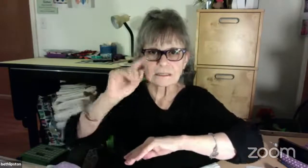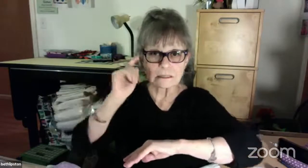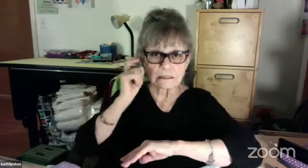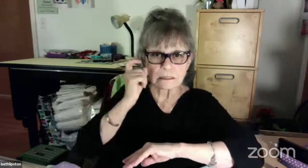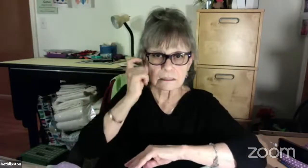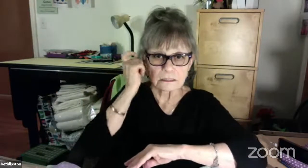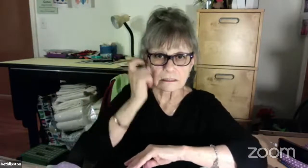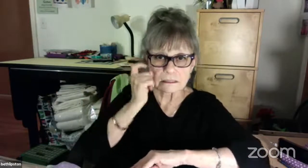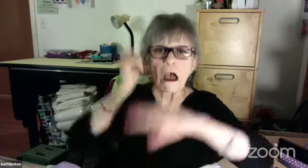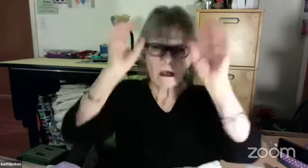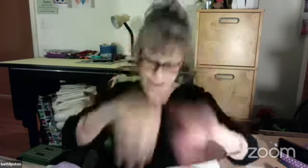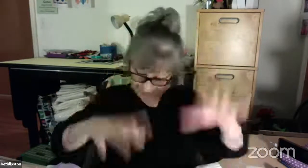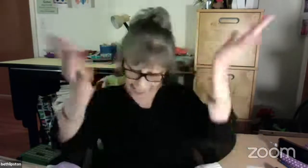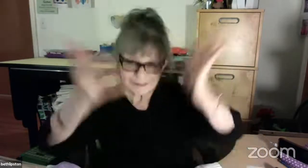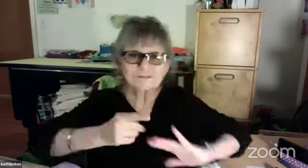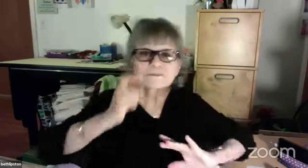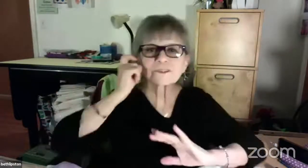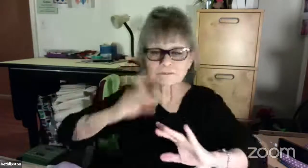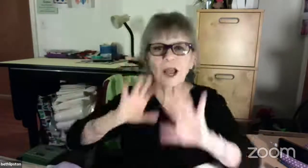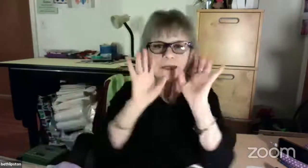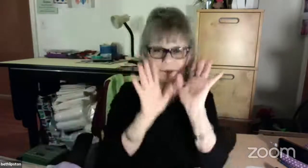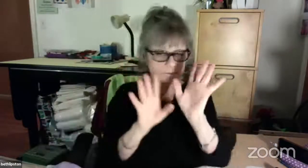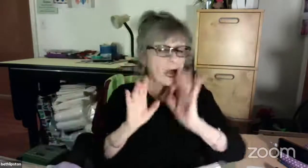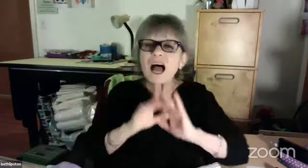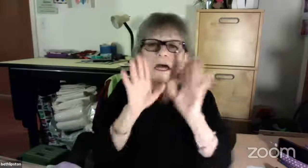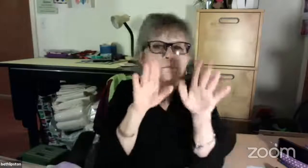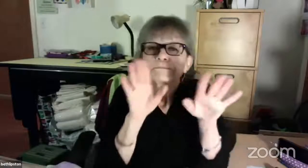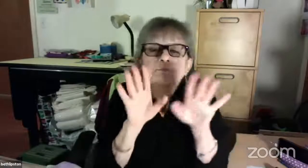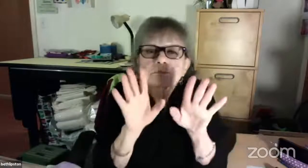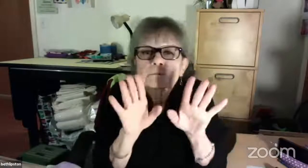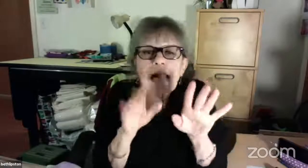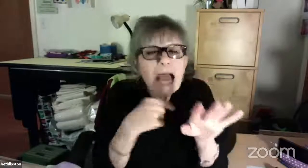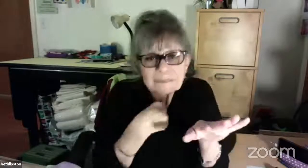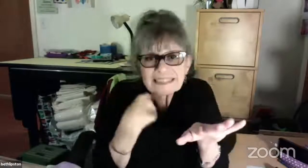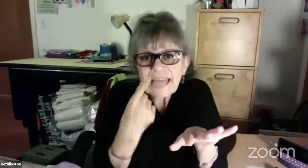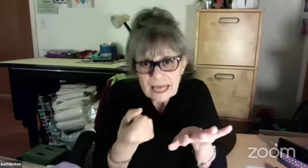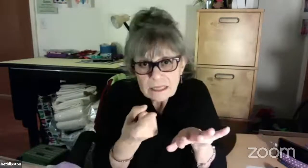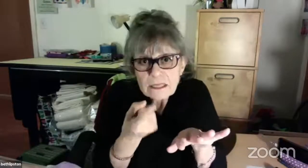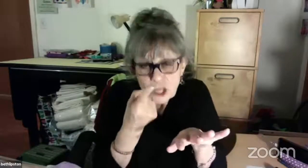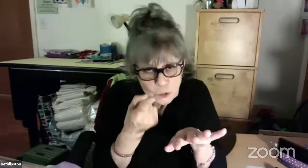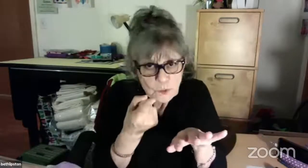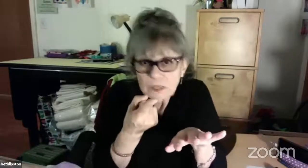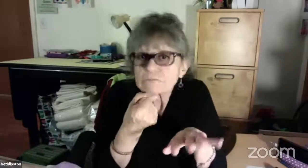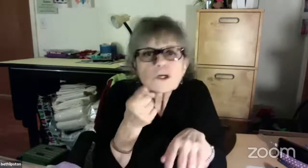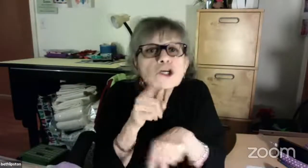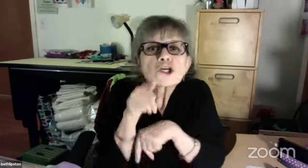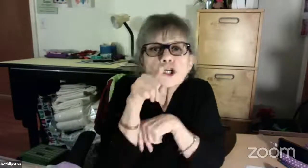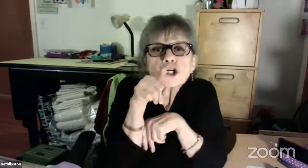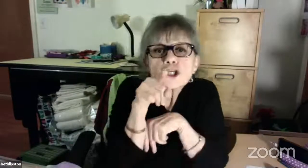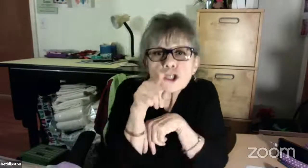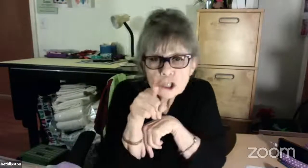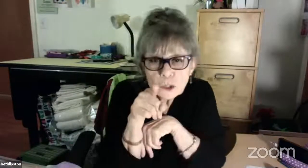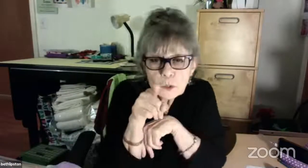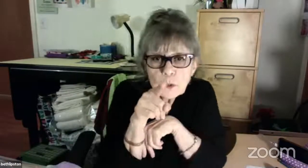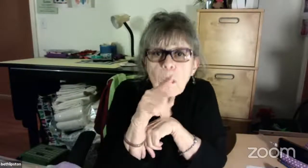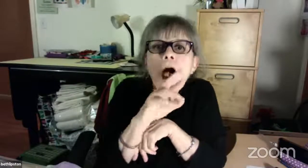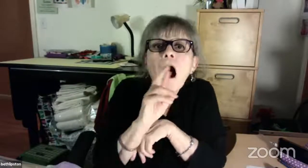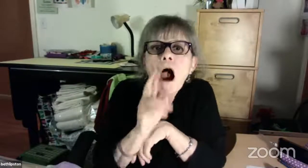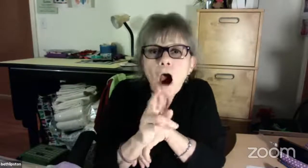O-C-H. Okay, Sochi, this is your name sign. Okay, great. So let me tell you,